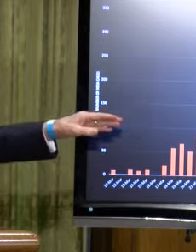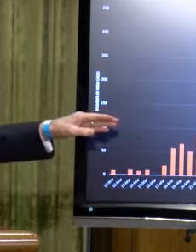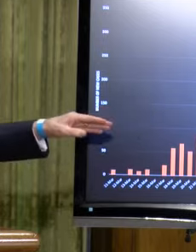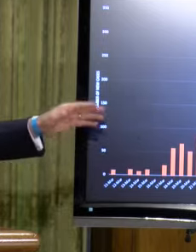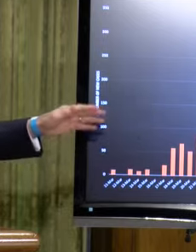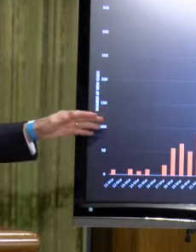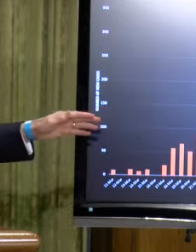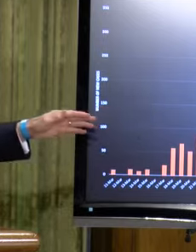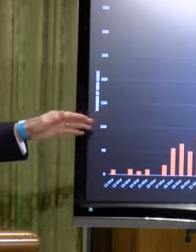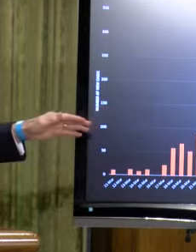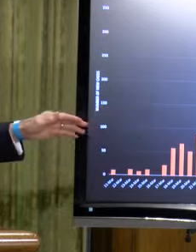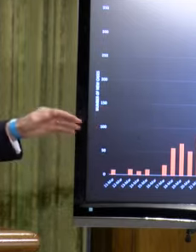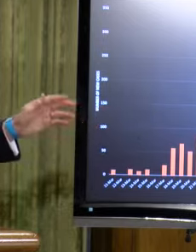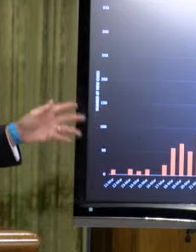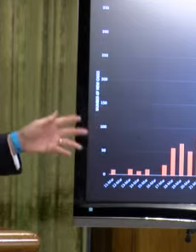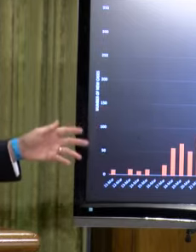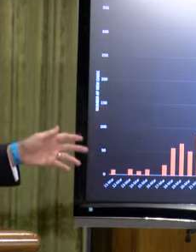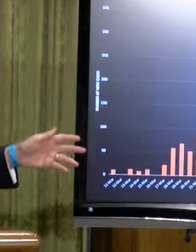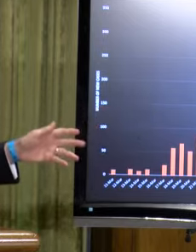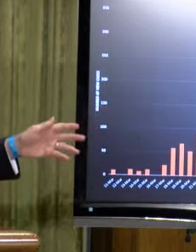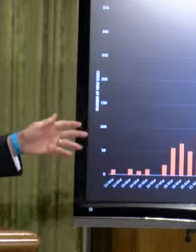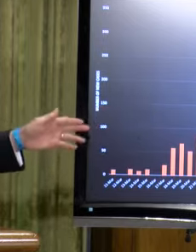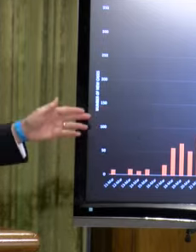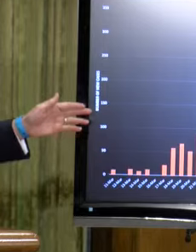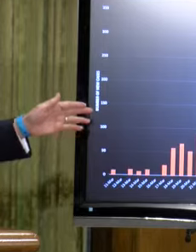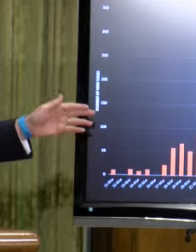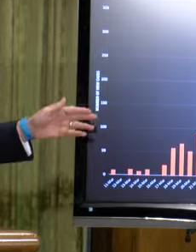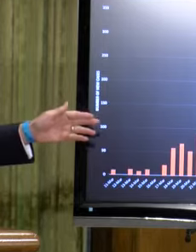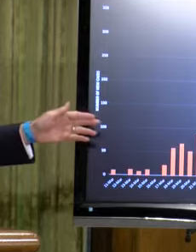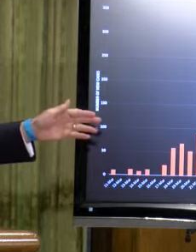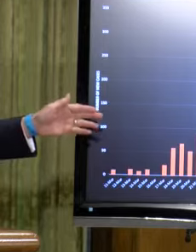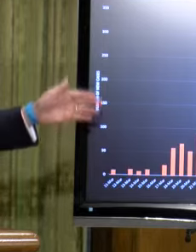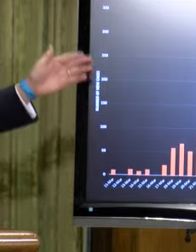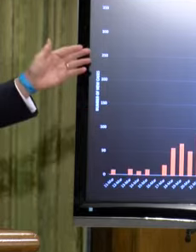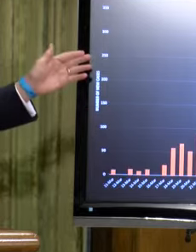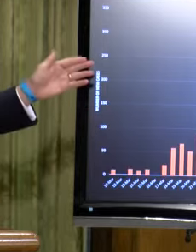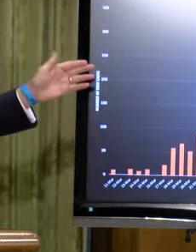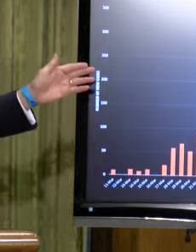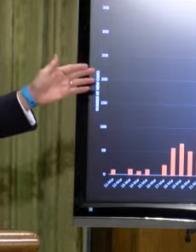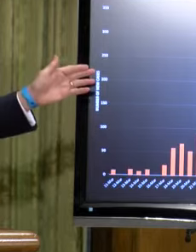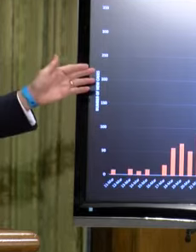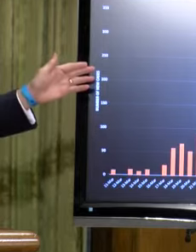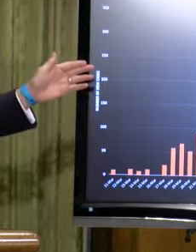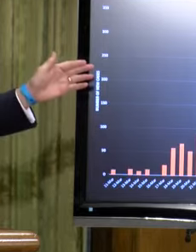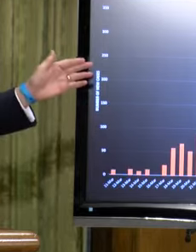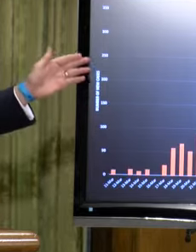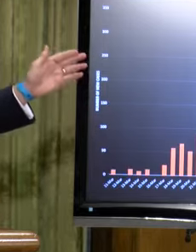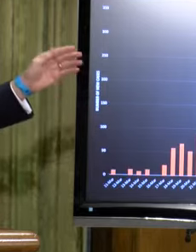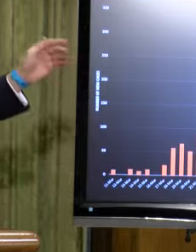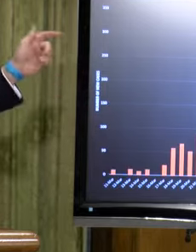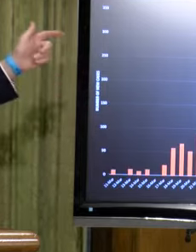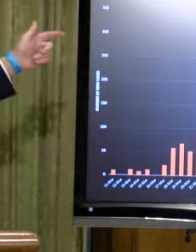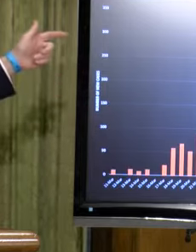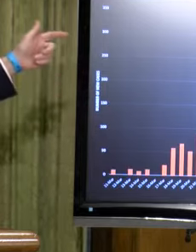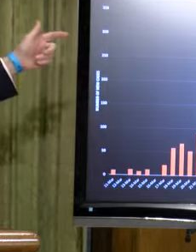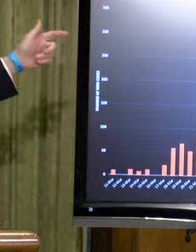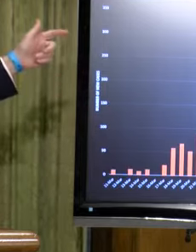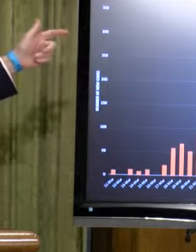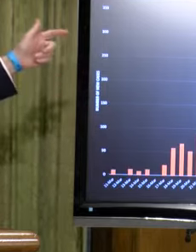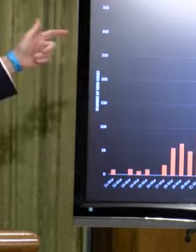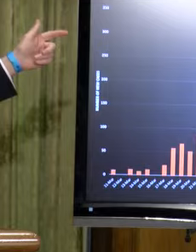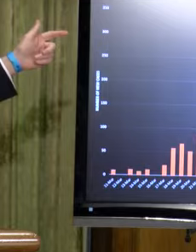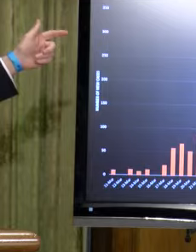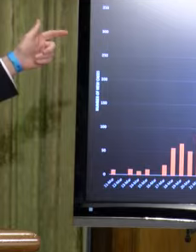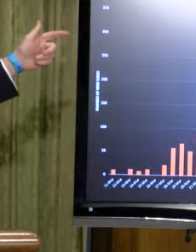that are in a congregate setting, which would be Cummins Prison, and you can see where that was yesterday with the spike of